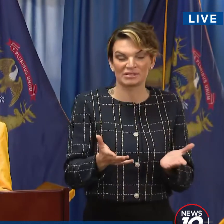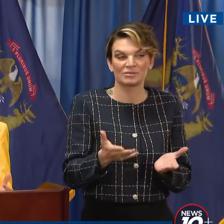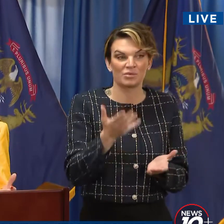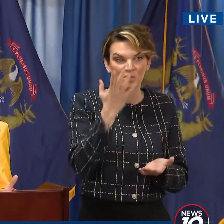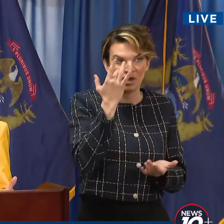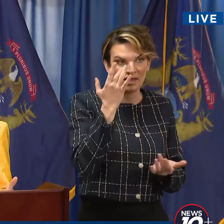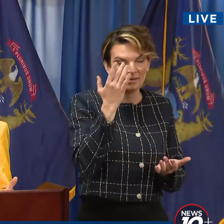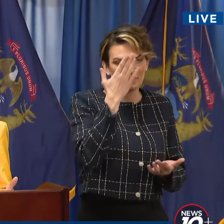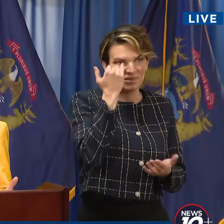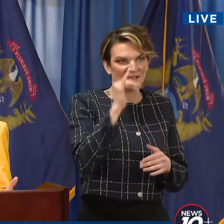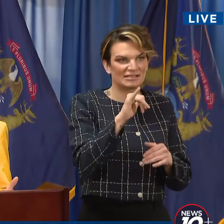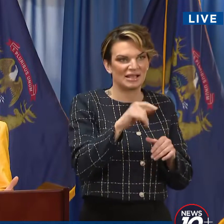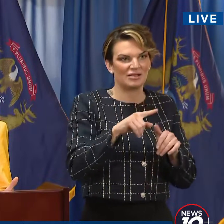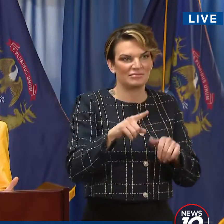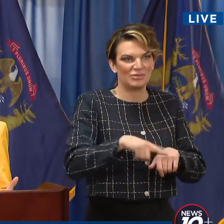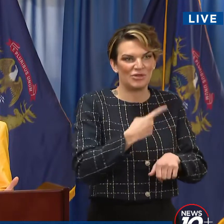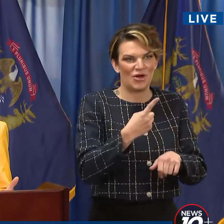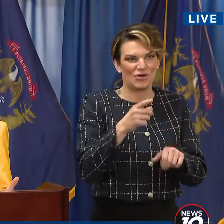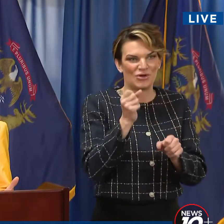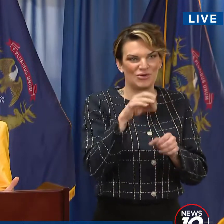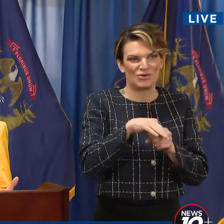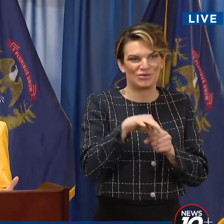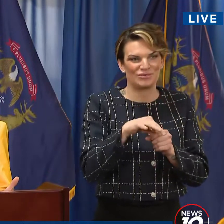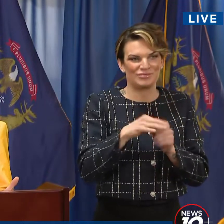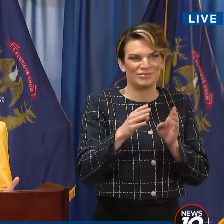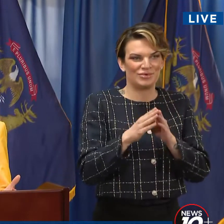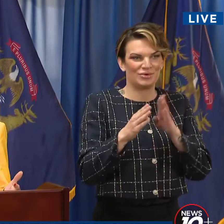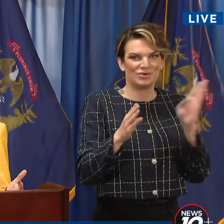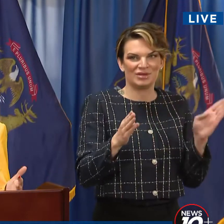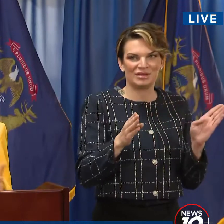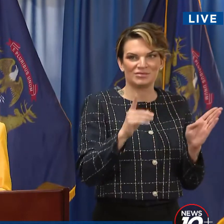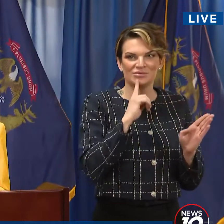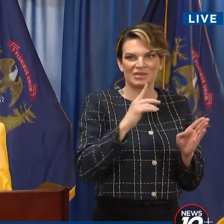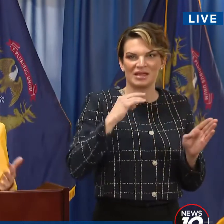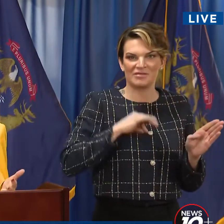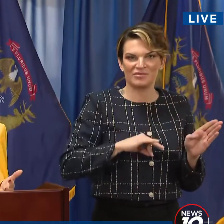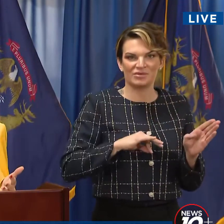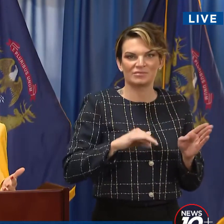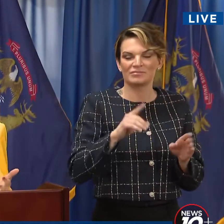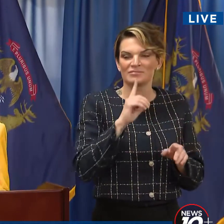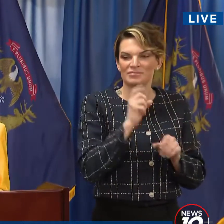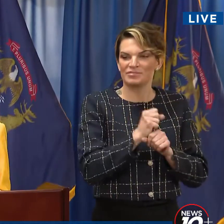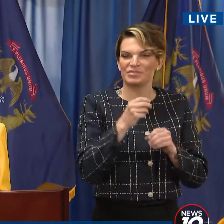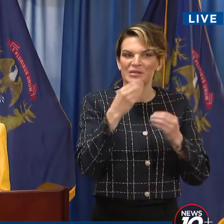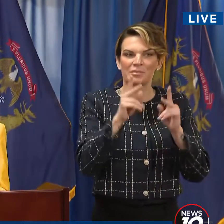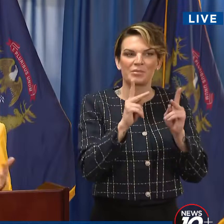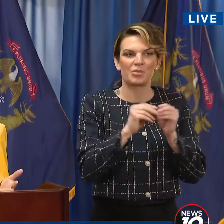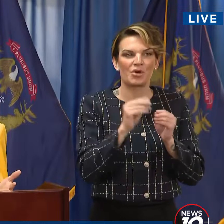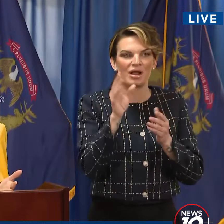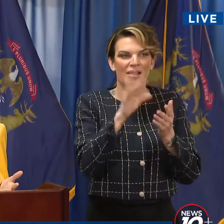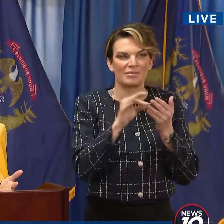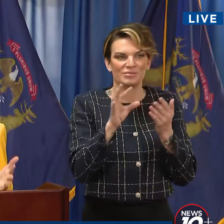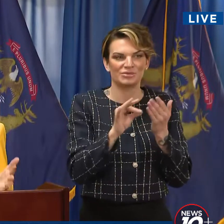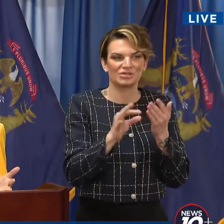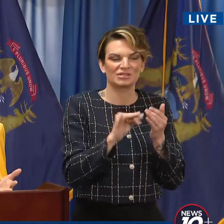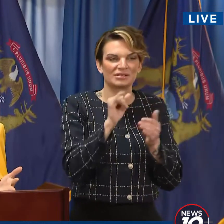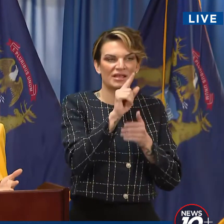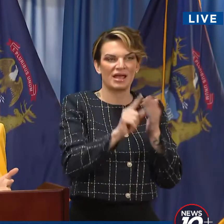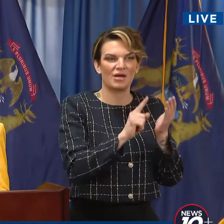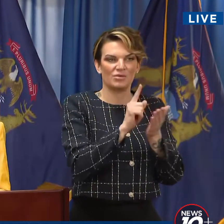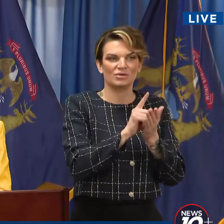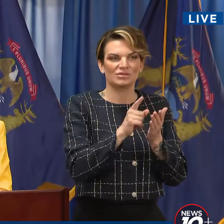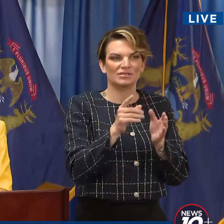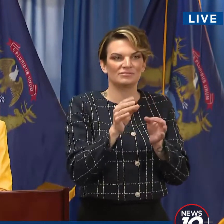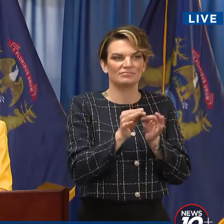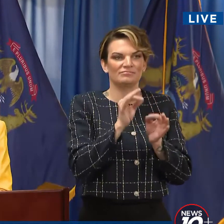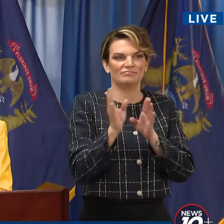the long early voting period, especially here in Detroit. That was very helpful in that it created options for people to vote and extended the hours for